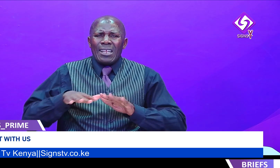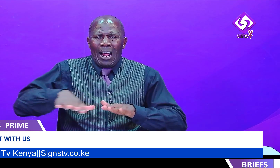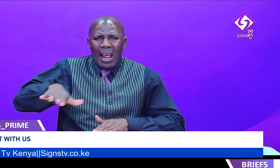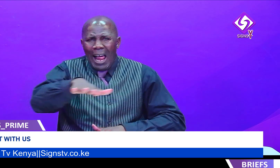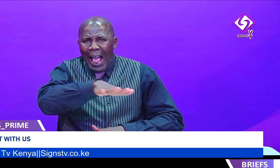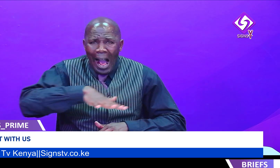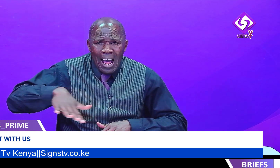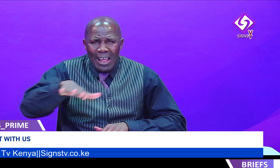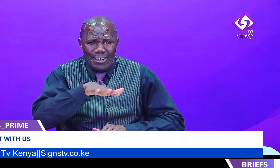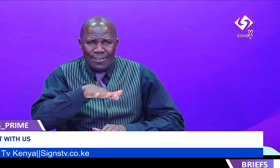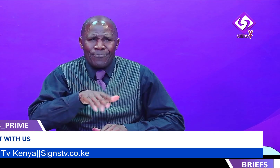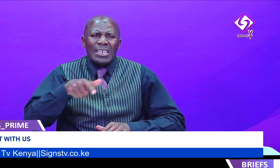country.